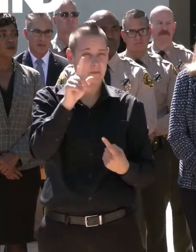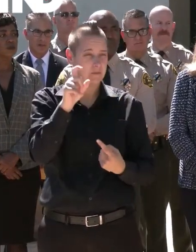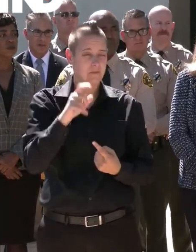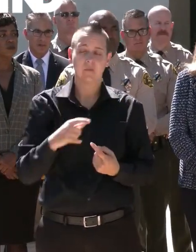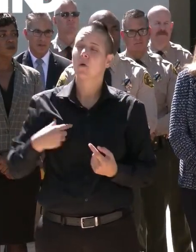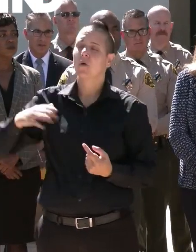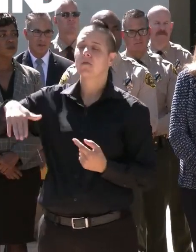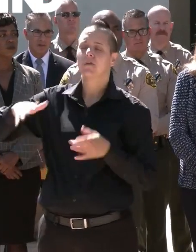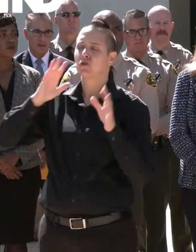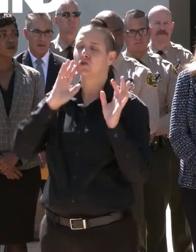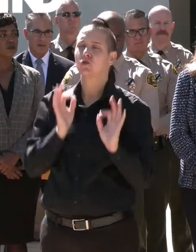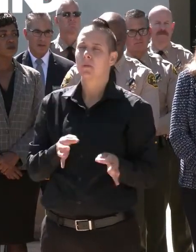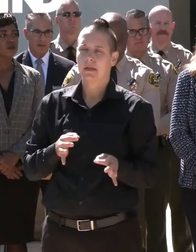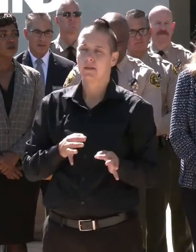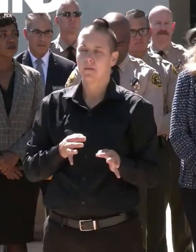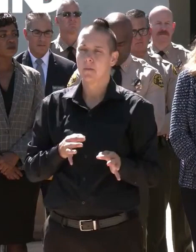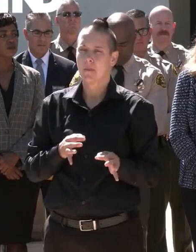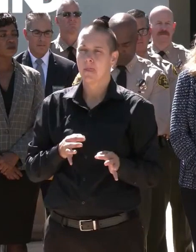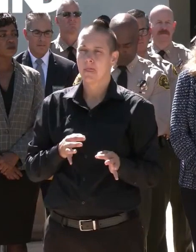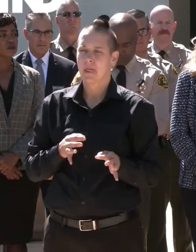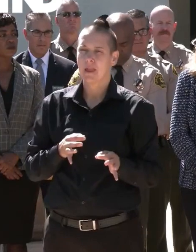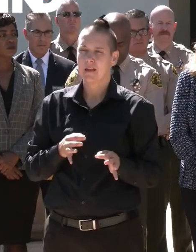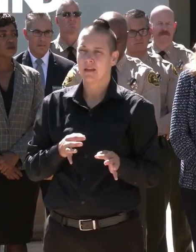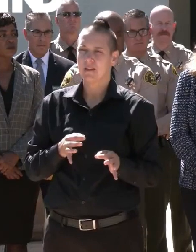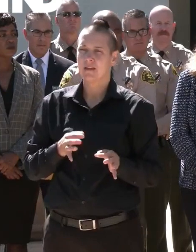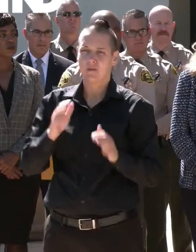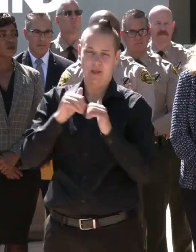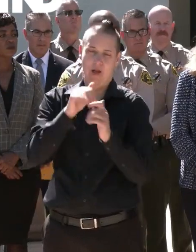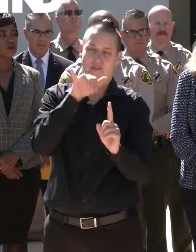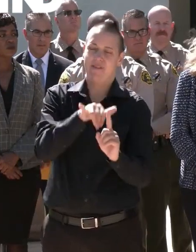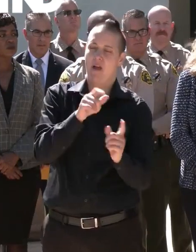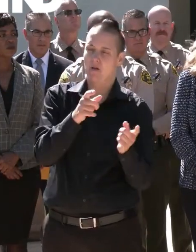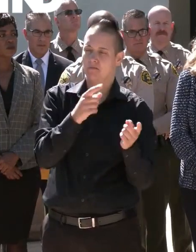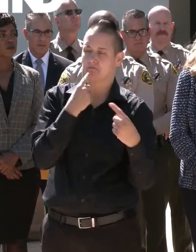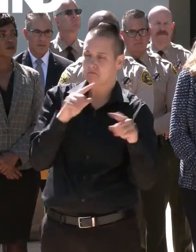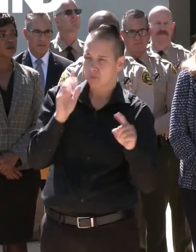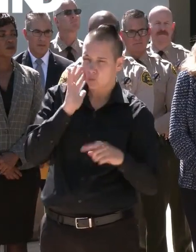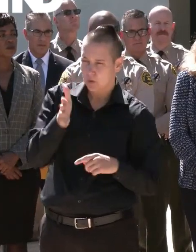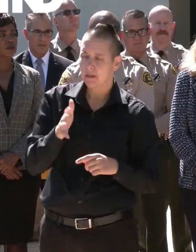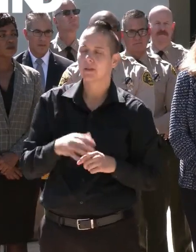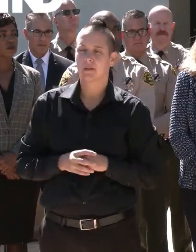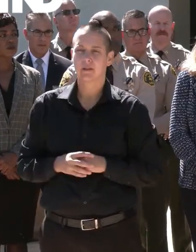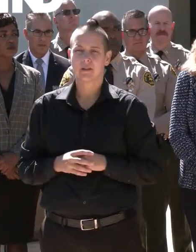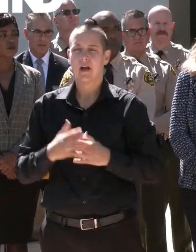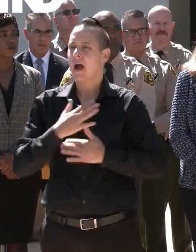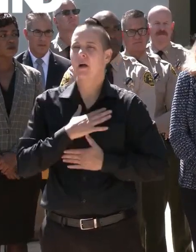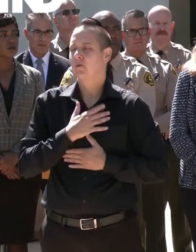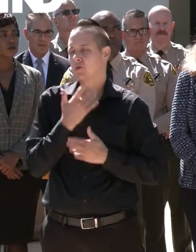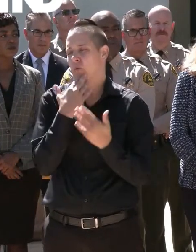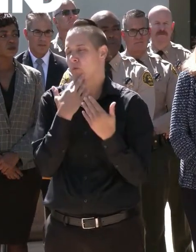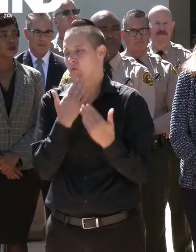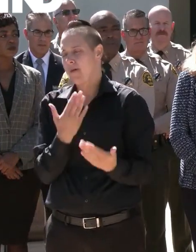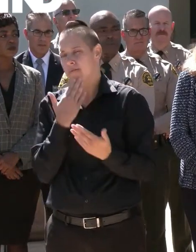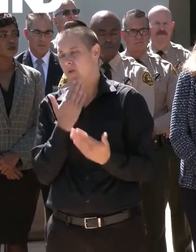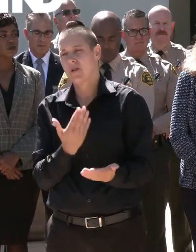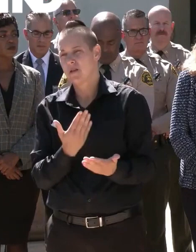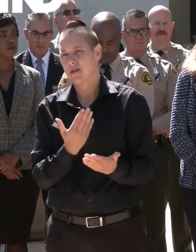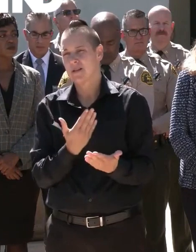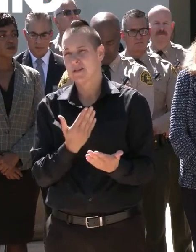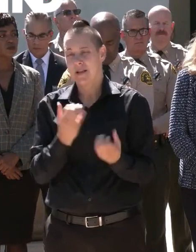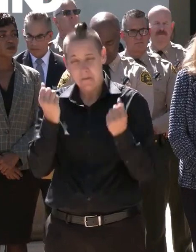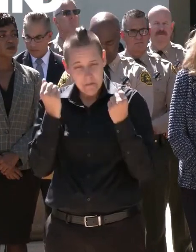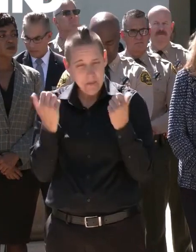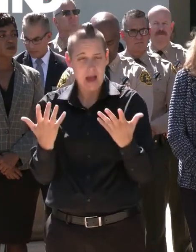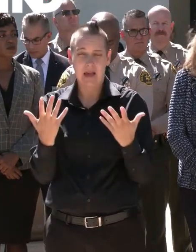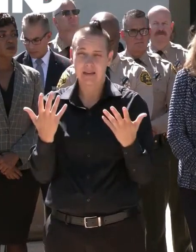tipster? We're yet to determine that as to how that will work out. I'm just so grateful that